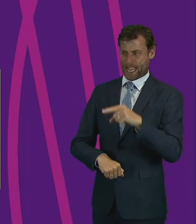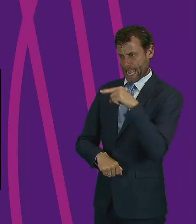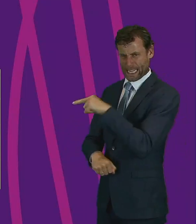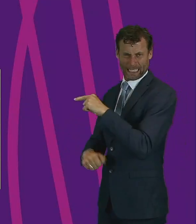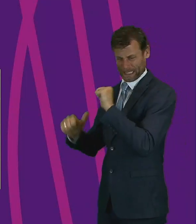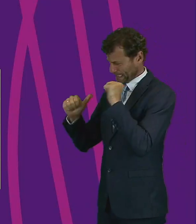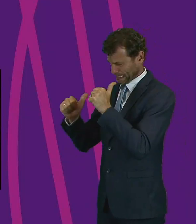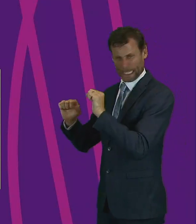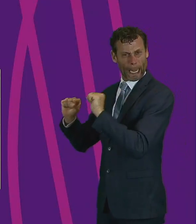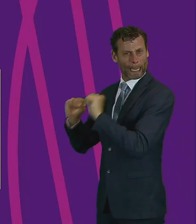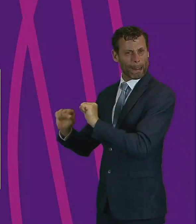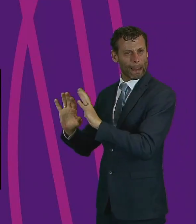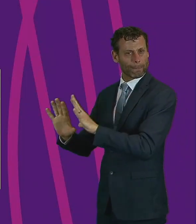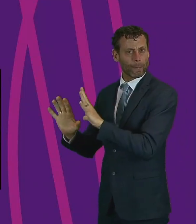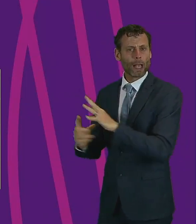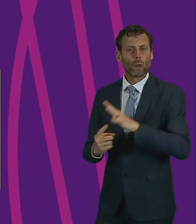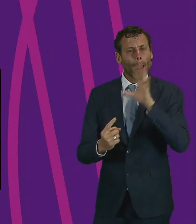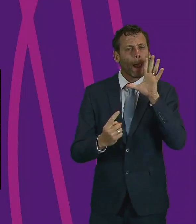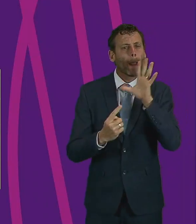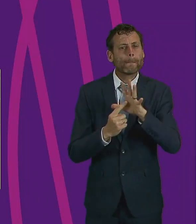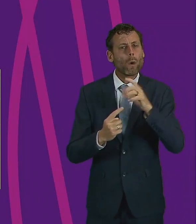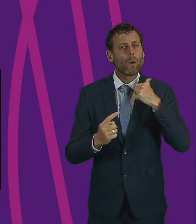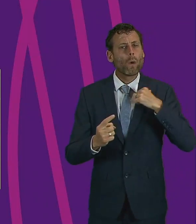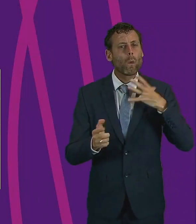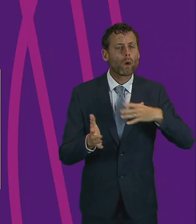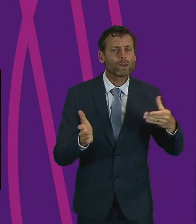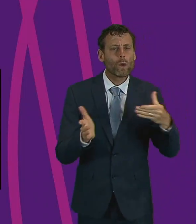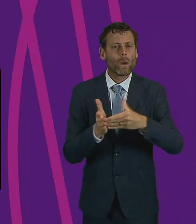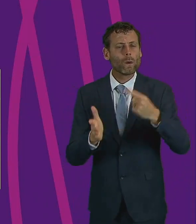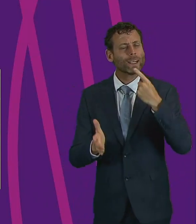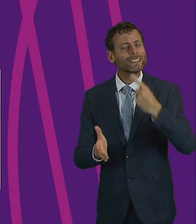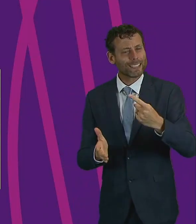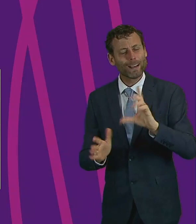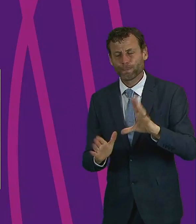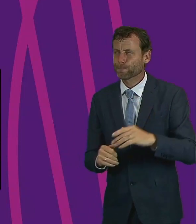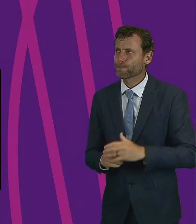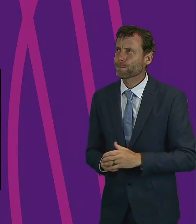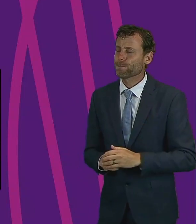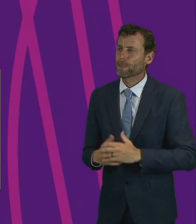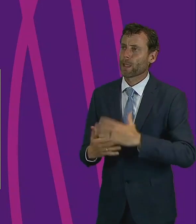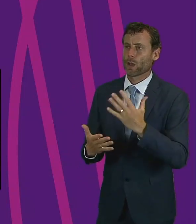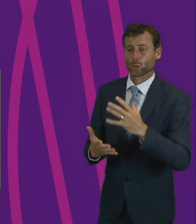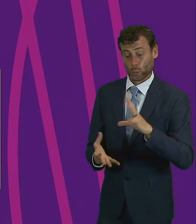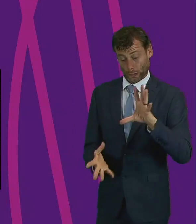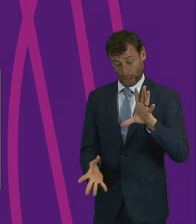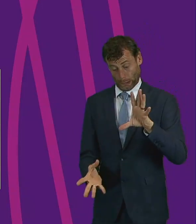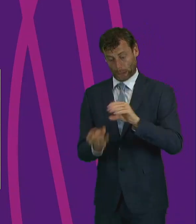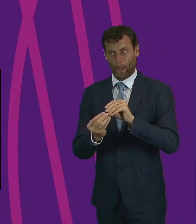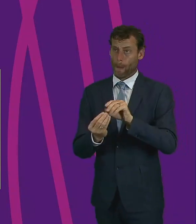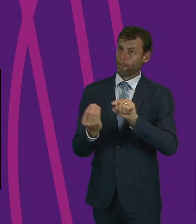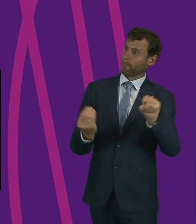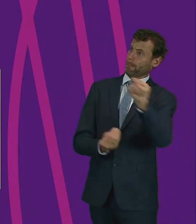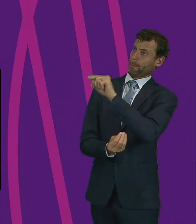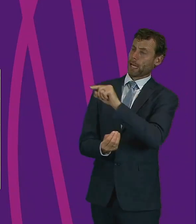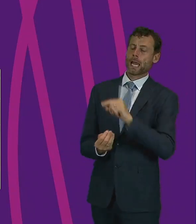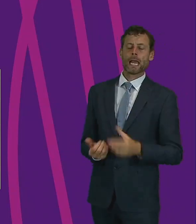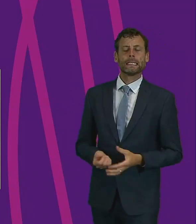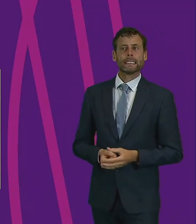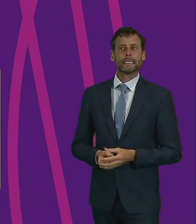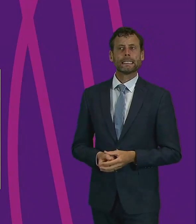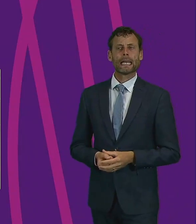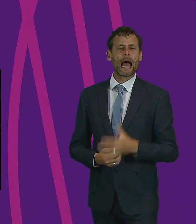the really important thing I want to say, Presiding Officer, at the start of this summing up, is there's a